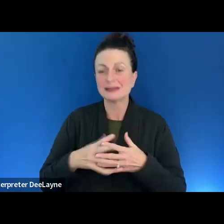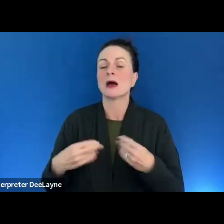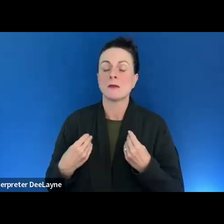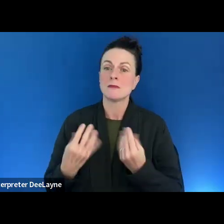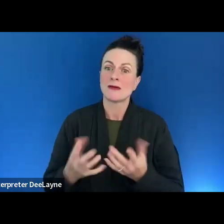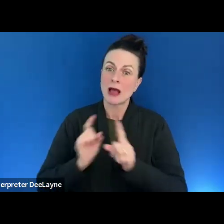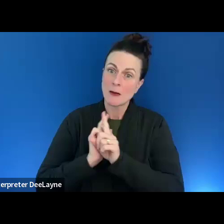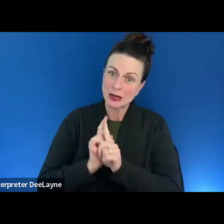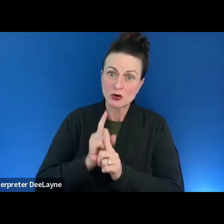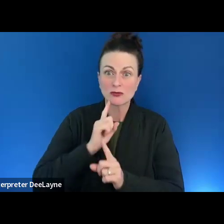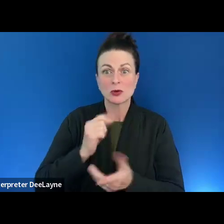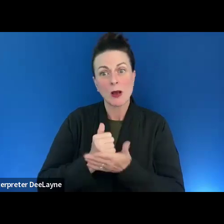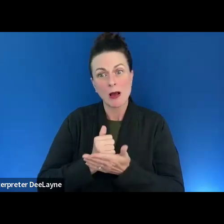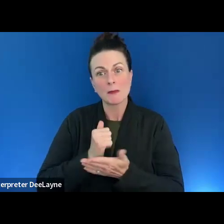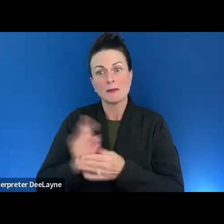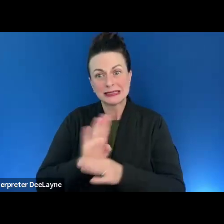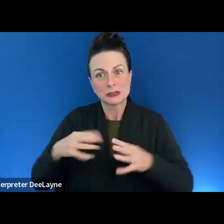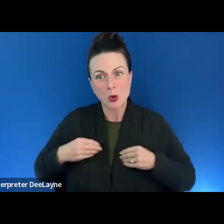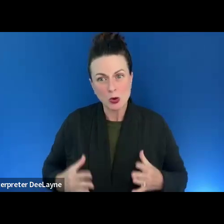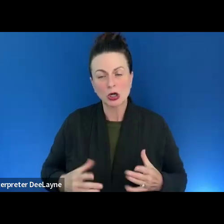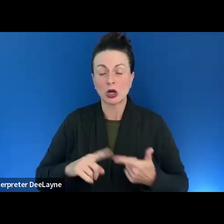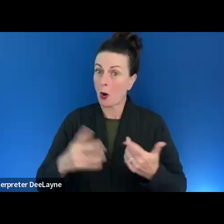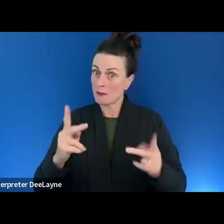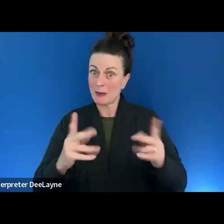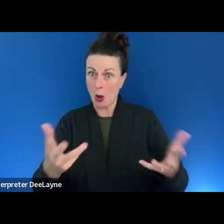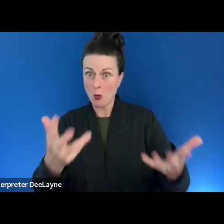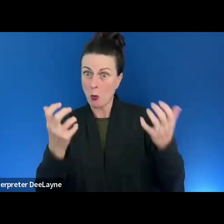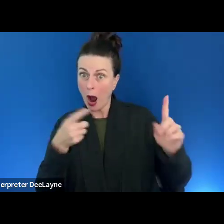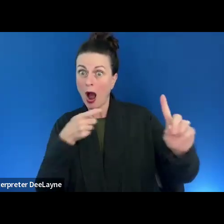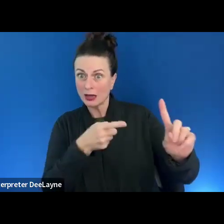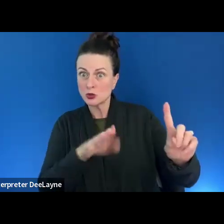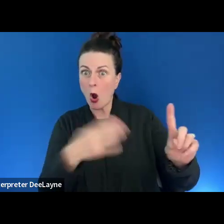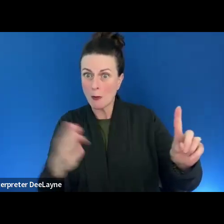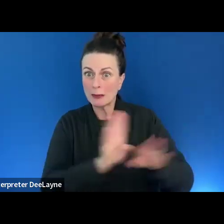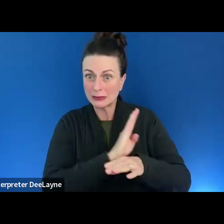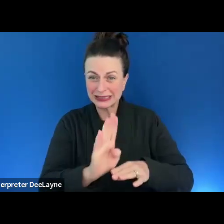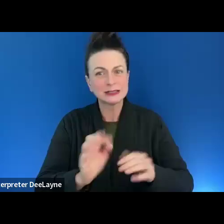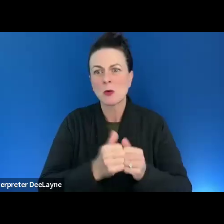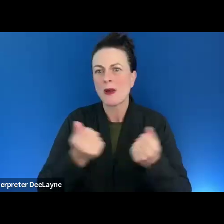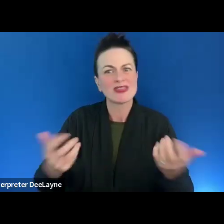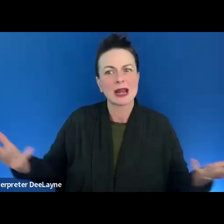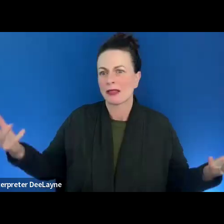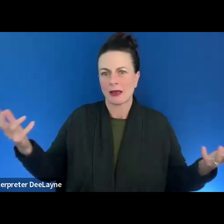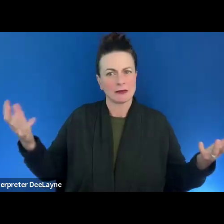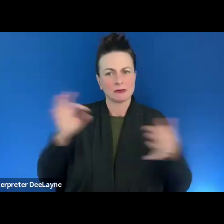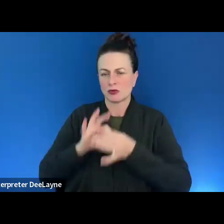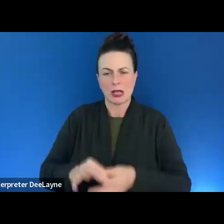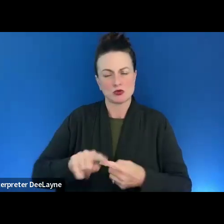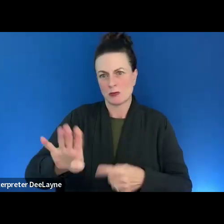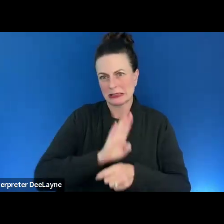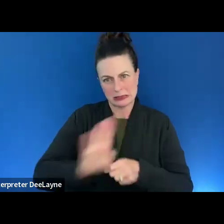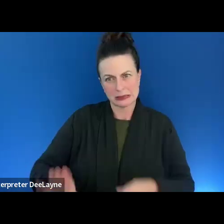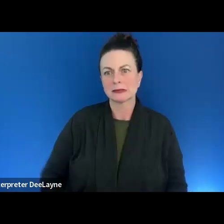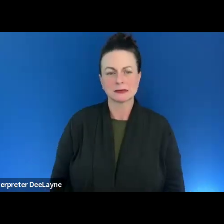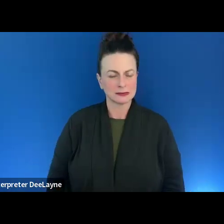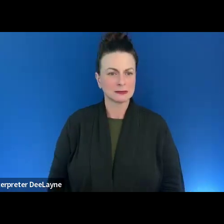provide mentors to help business owners or people who want to open businesses with anything you can imagine related to your business.